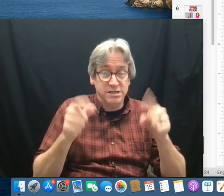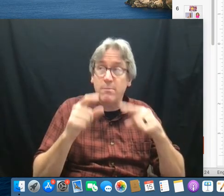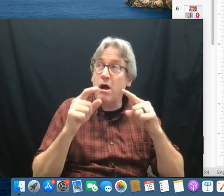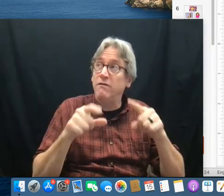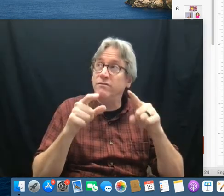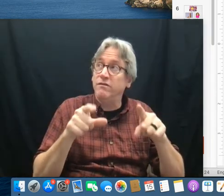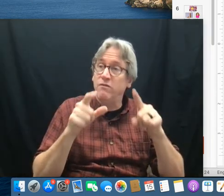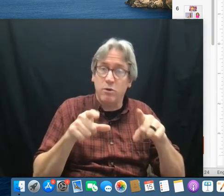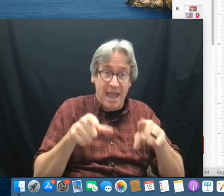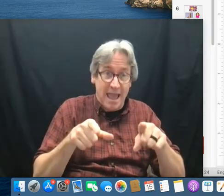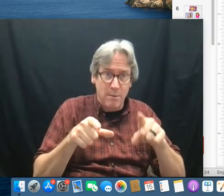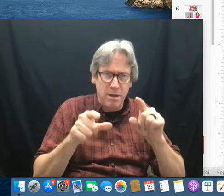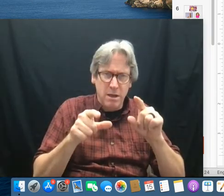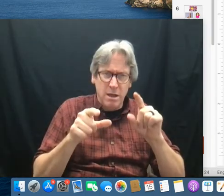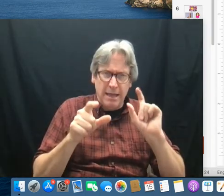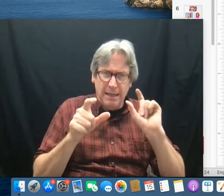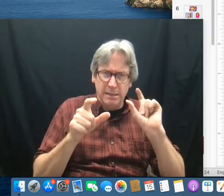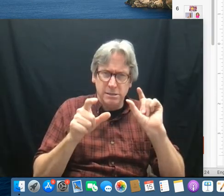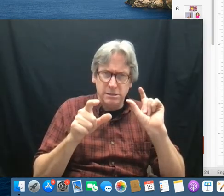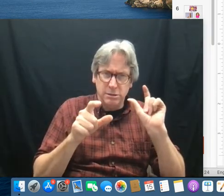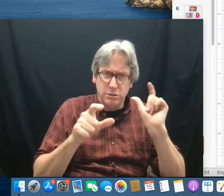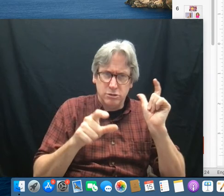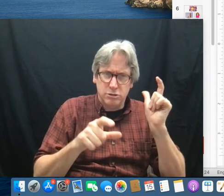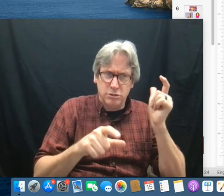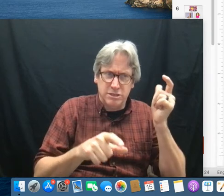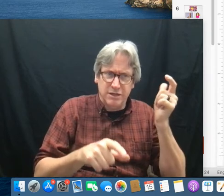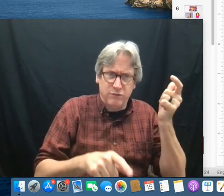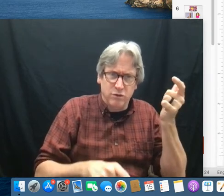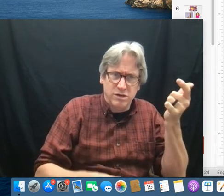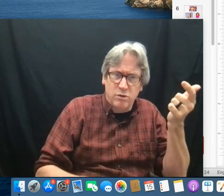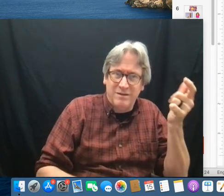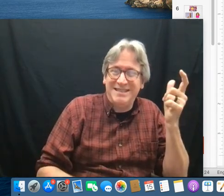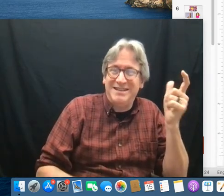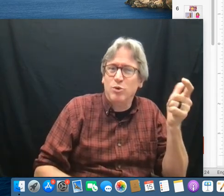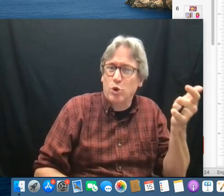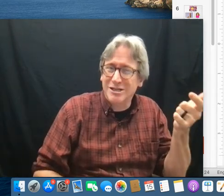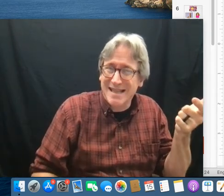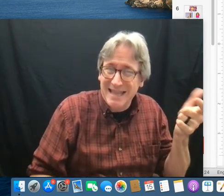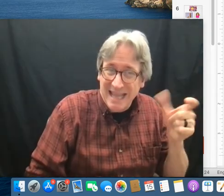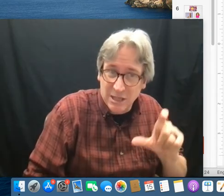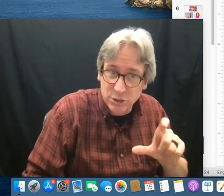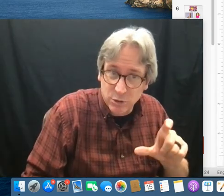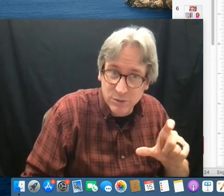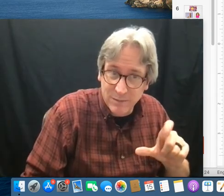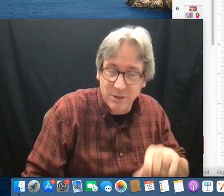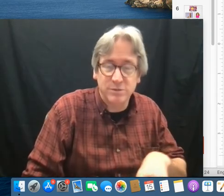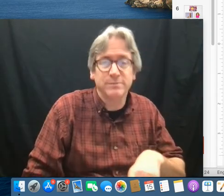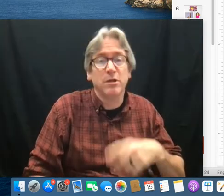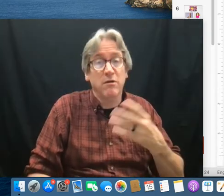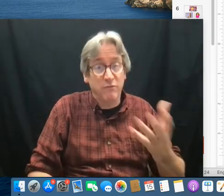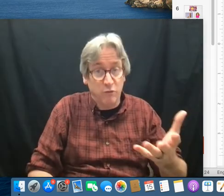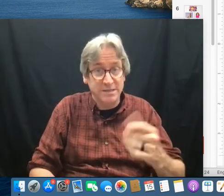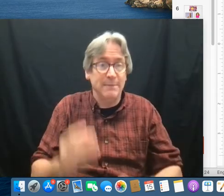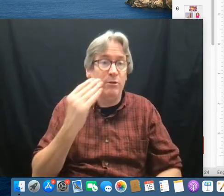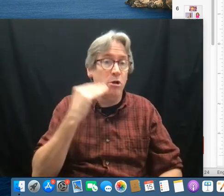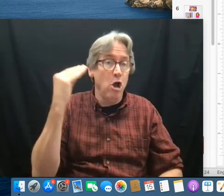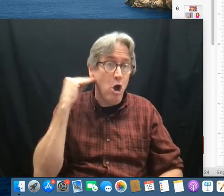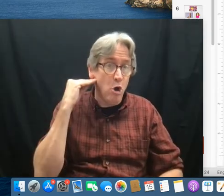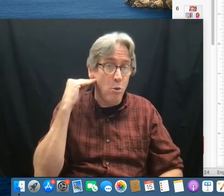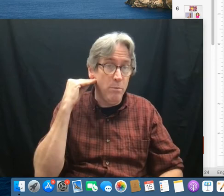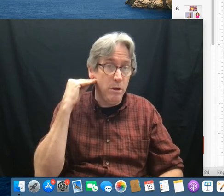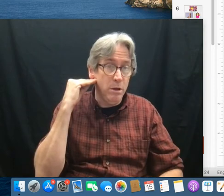it's one of the few videos where they actually give you words that we've seen so far, where they give you words and show you the signs for them. The one thing I will